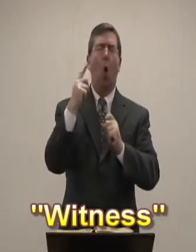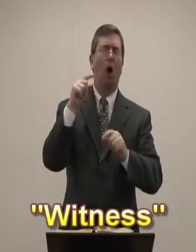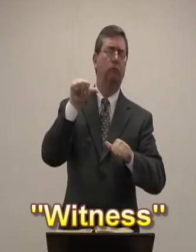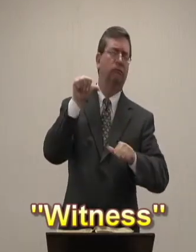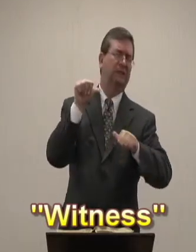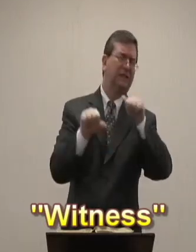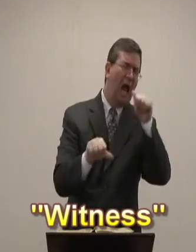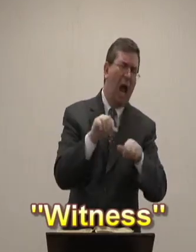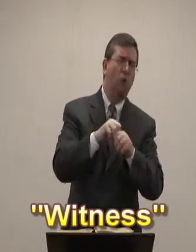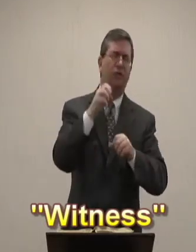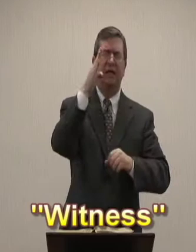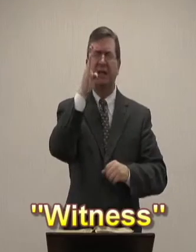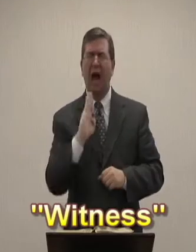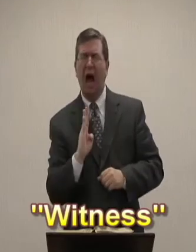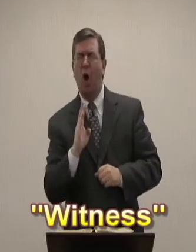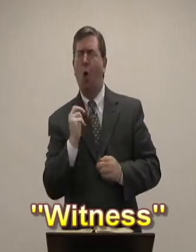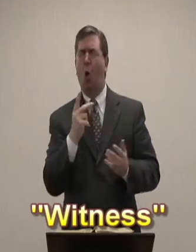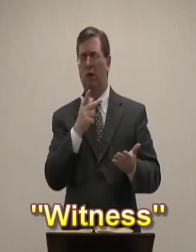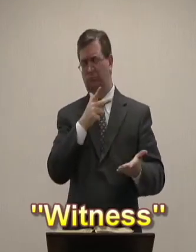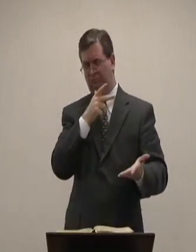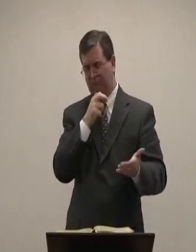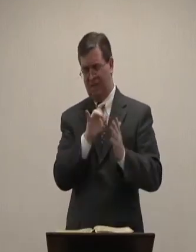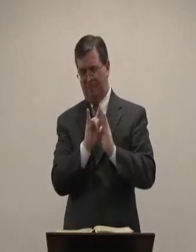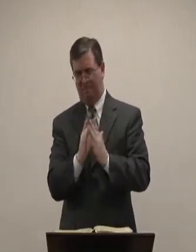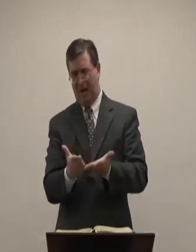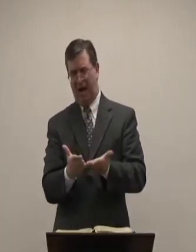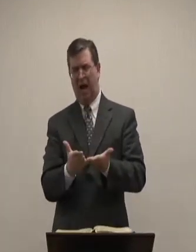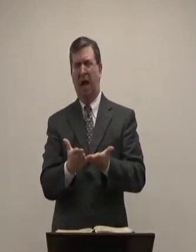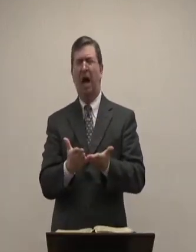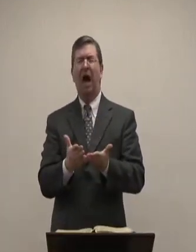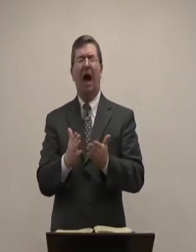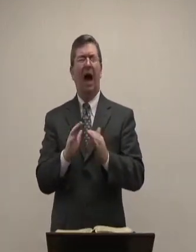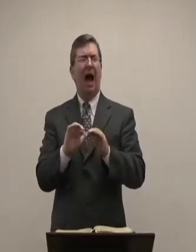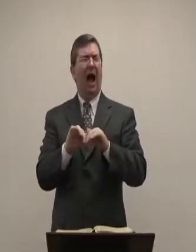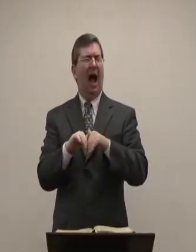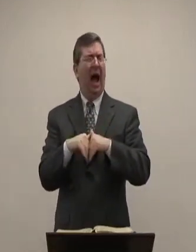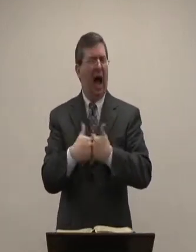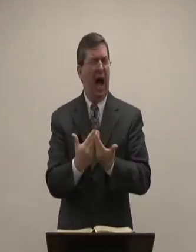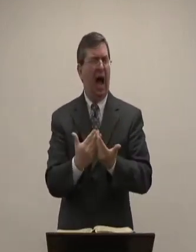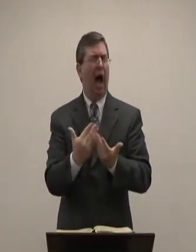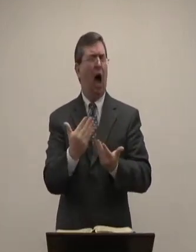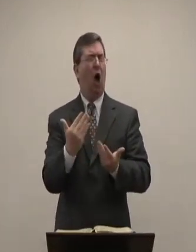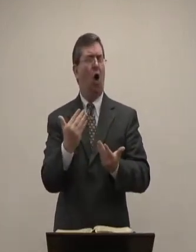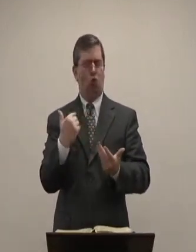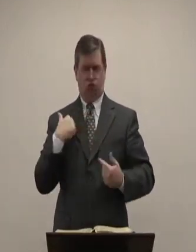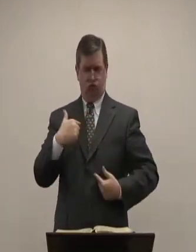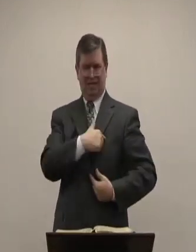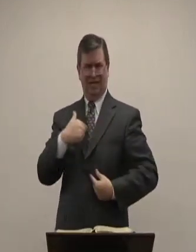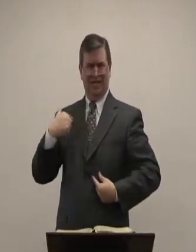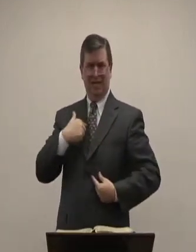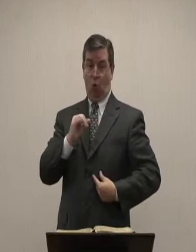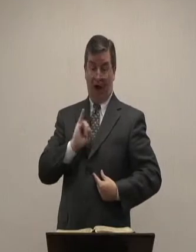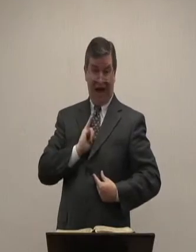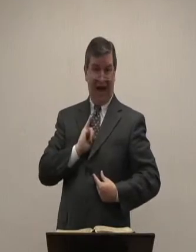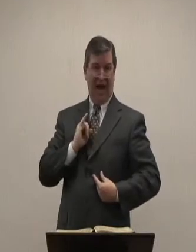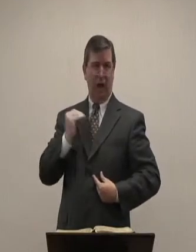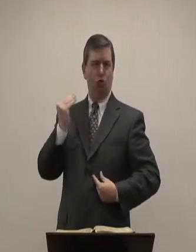that we actually take the time and witness the things of God. and not getting caught up in the